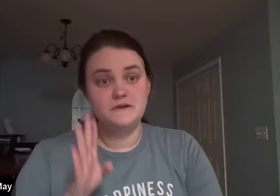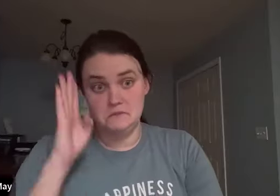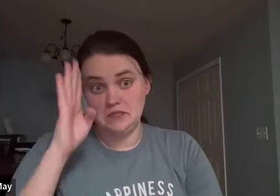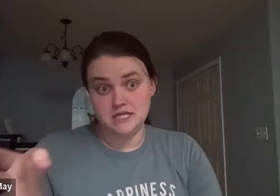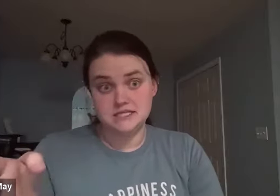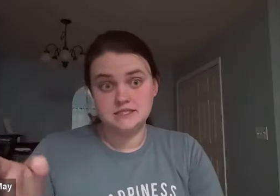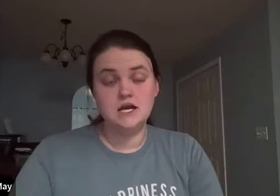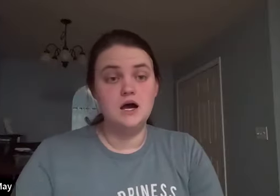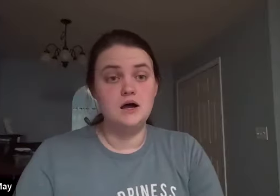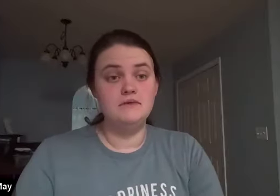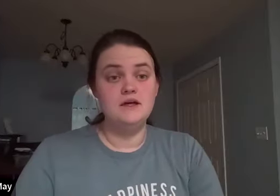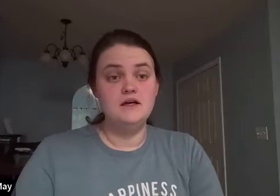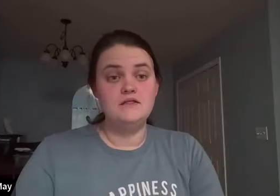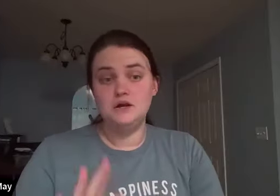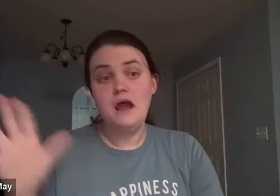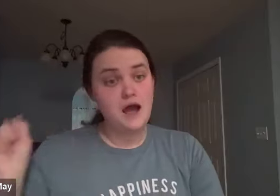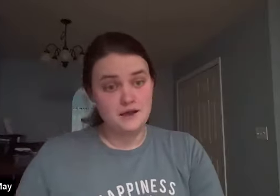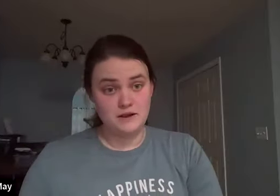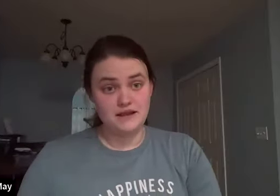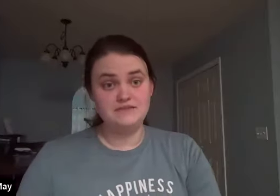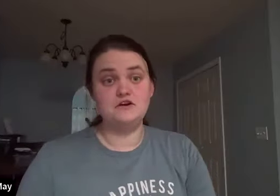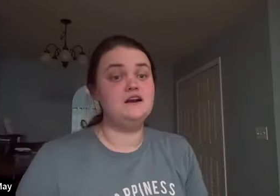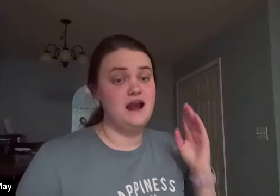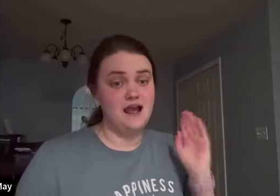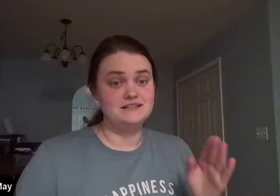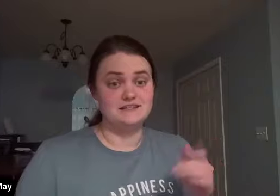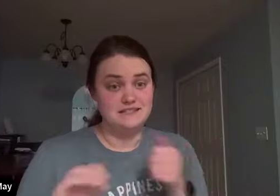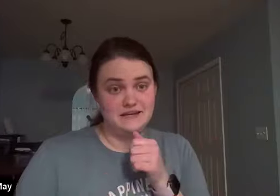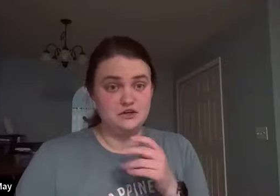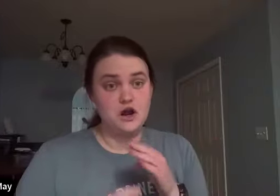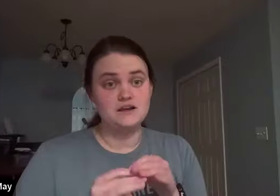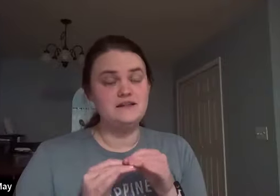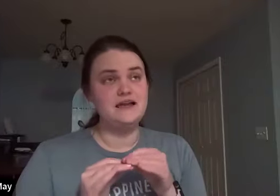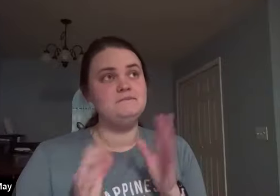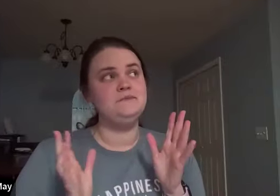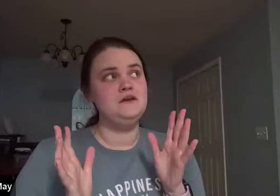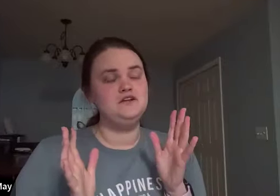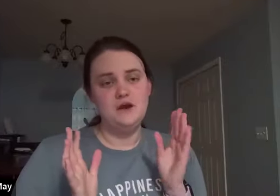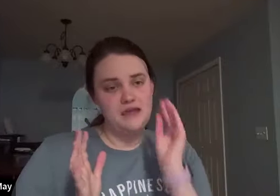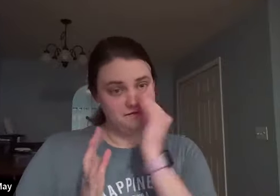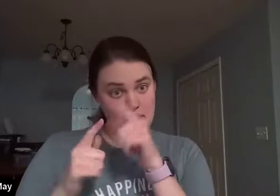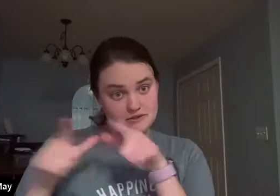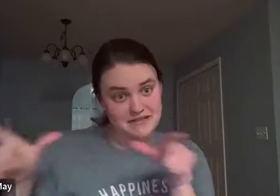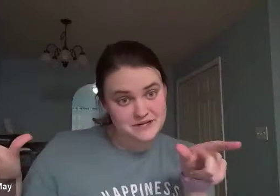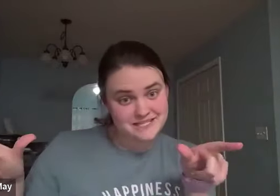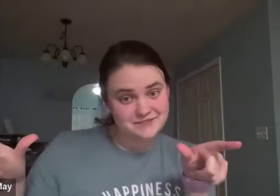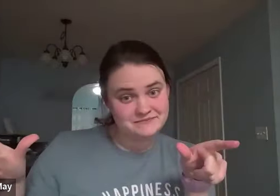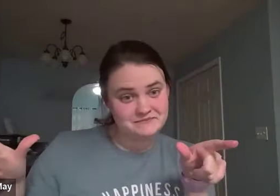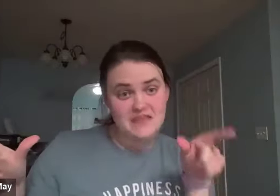very blunt. They don't hide away. They're not going to ask this, like, they're not going to like, how we have flower language? They